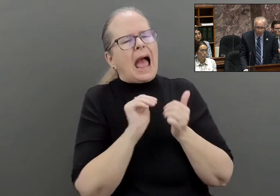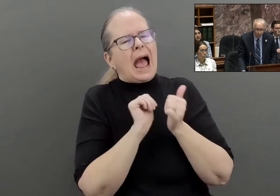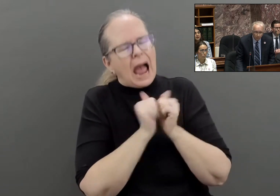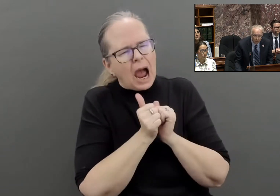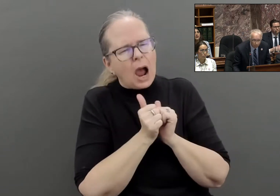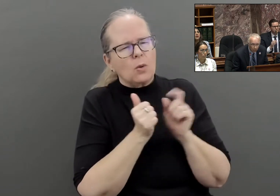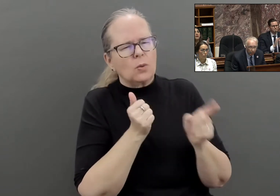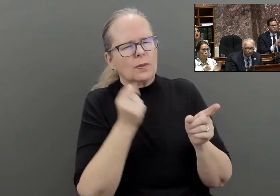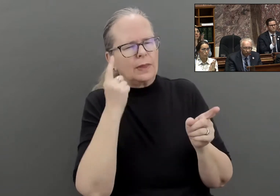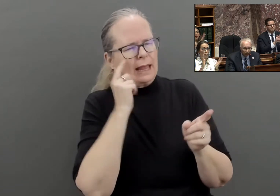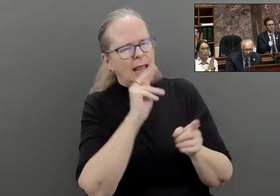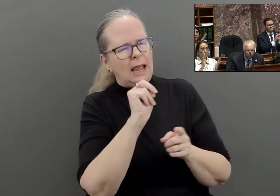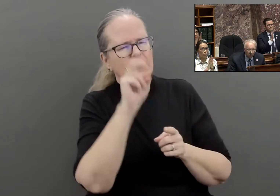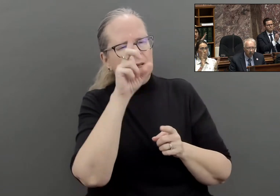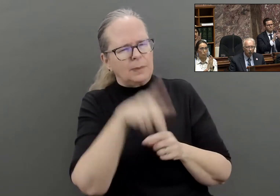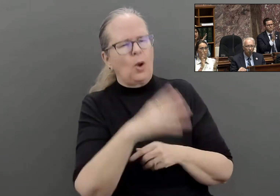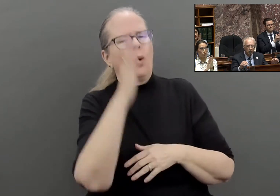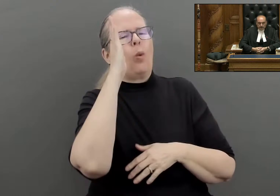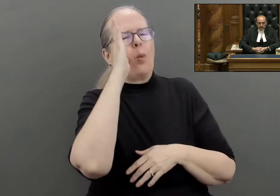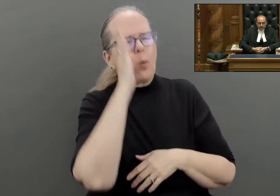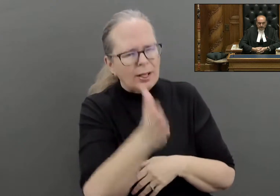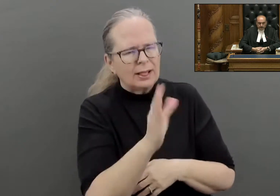losses?